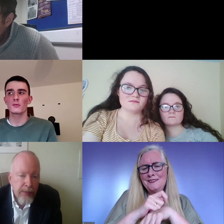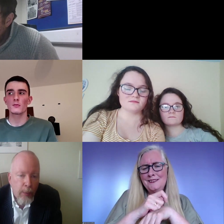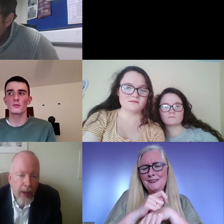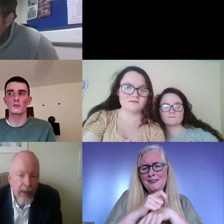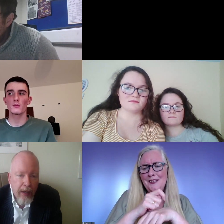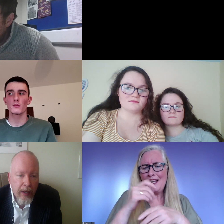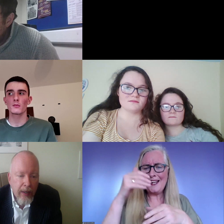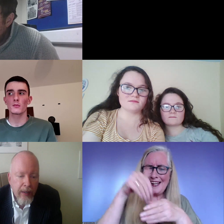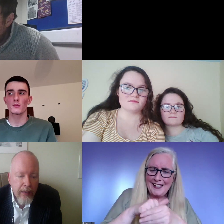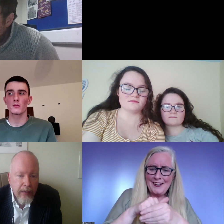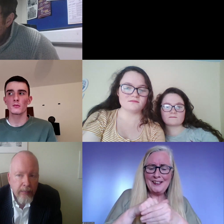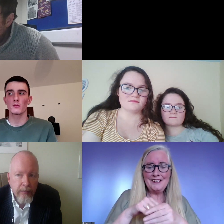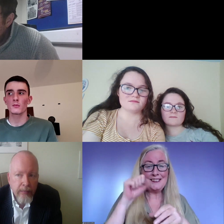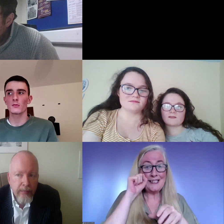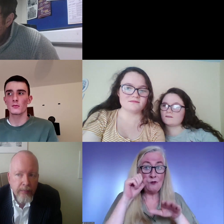And if so, why?